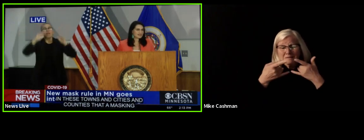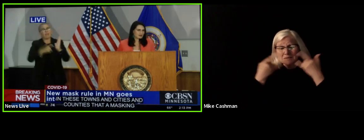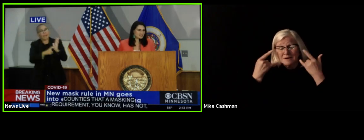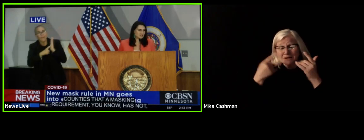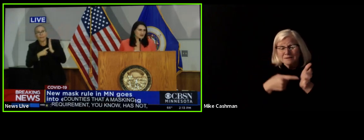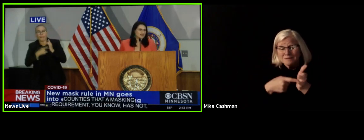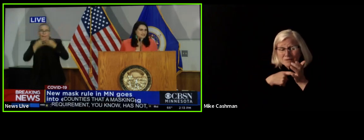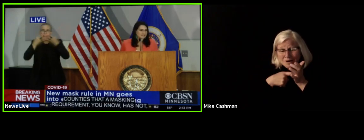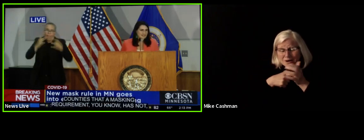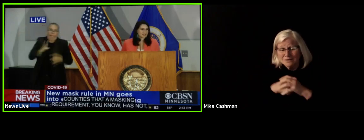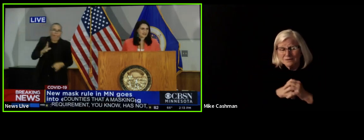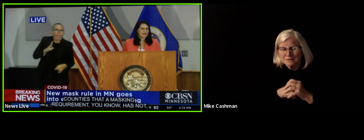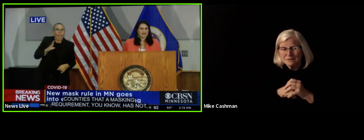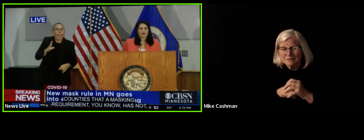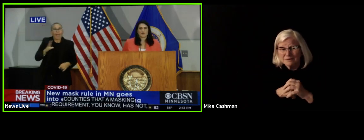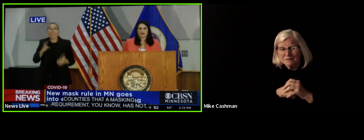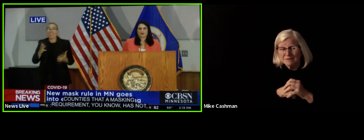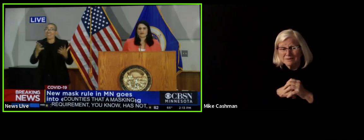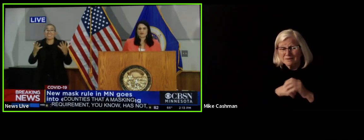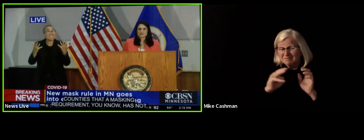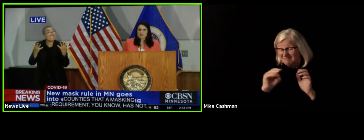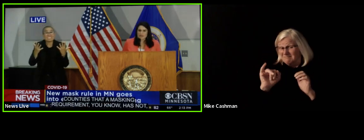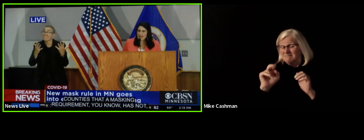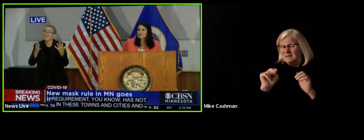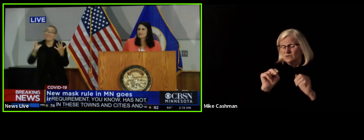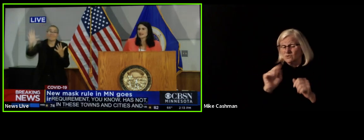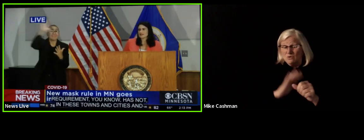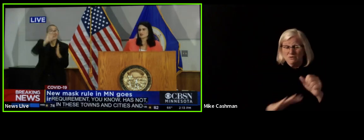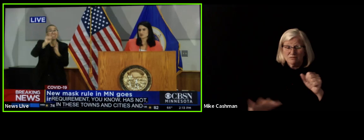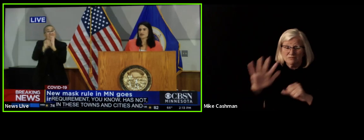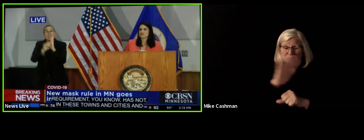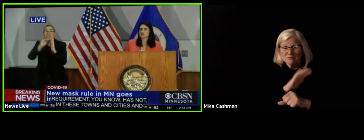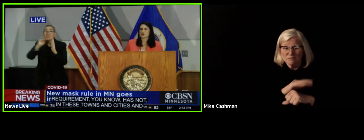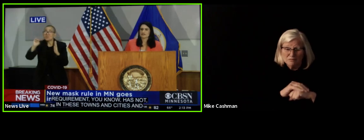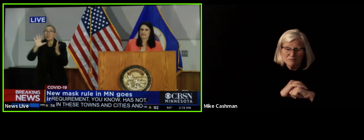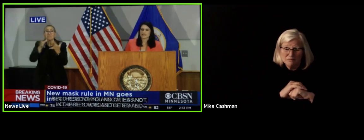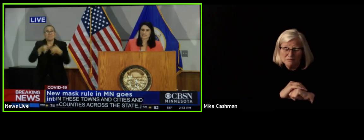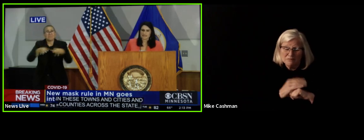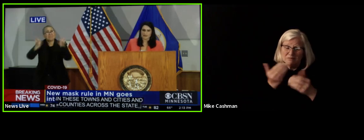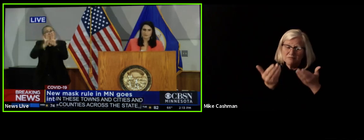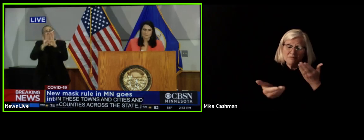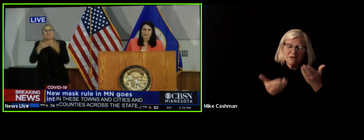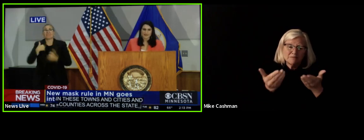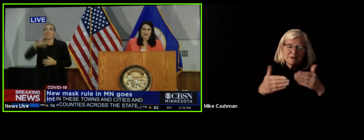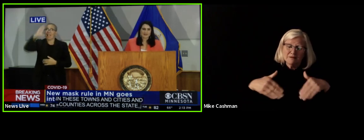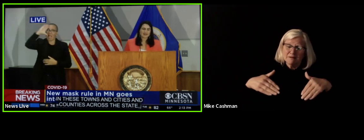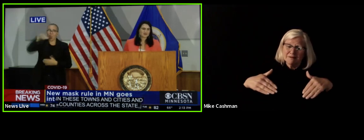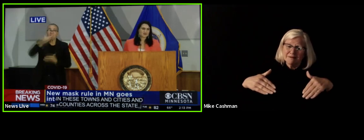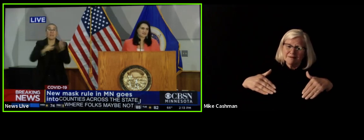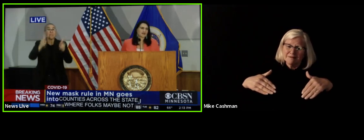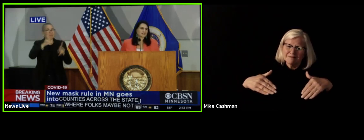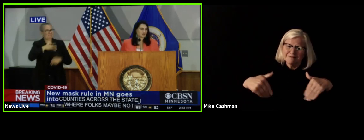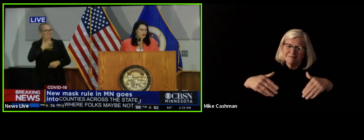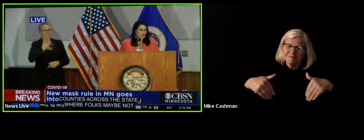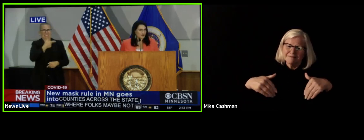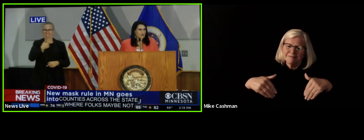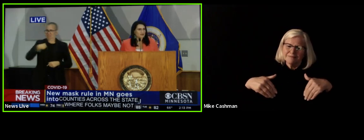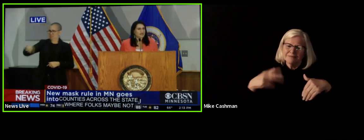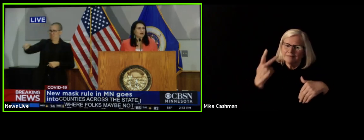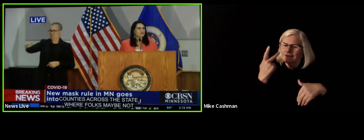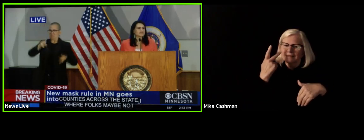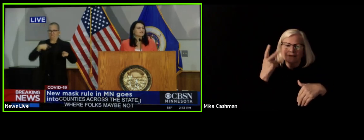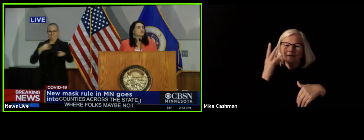and counties across the state, where folks maybe haven't yet experienced COVID-19, that's where this masking